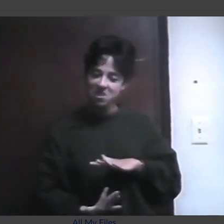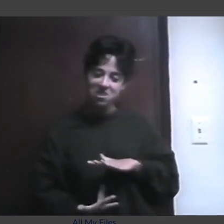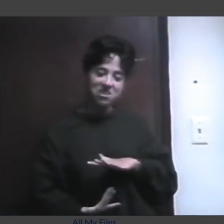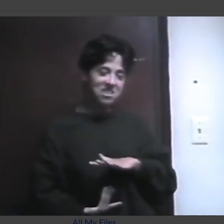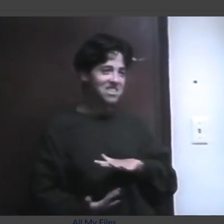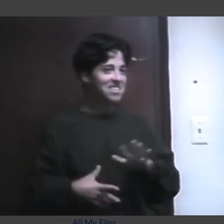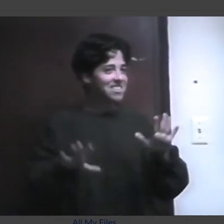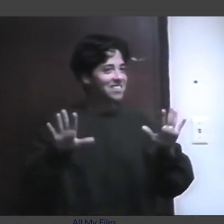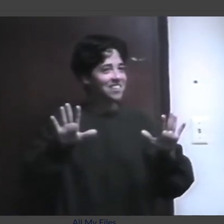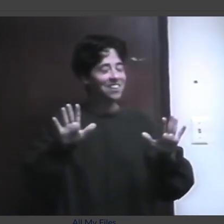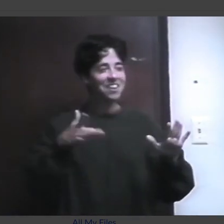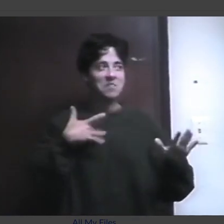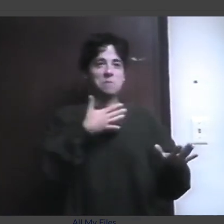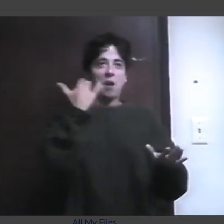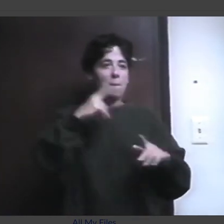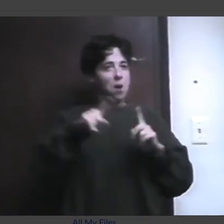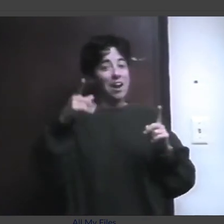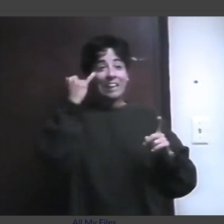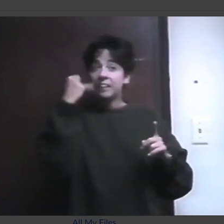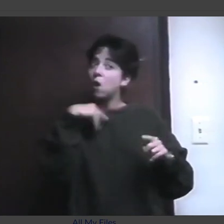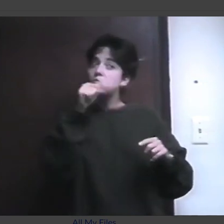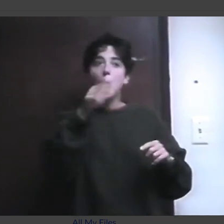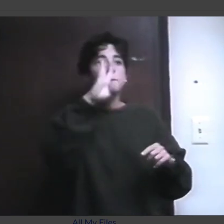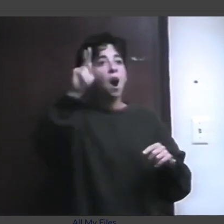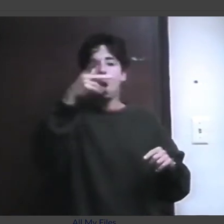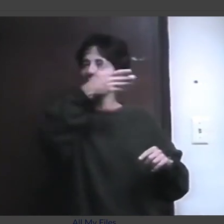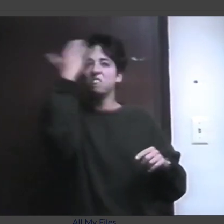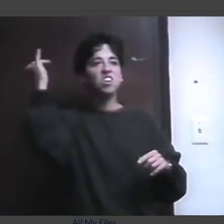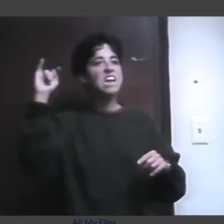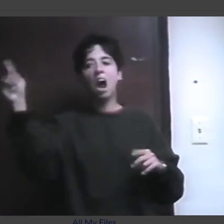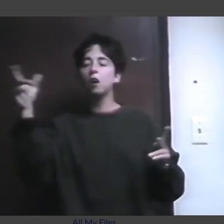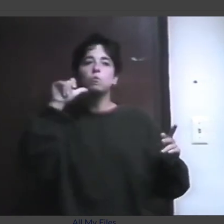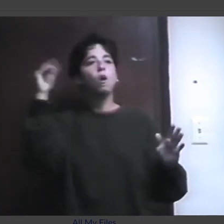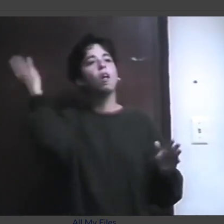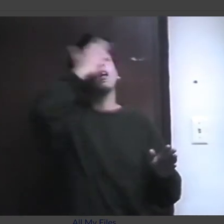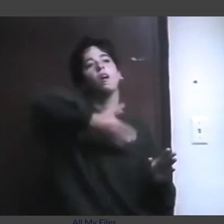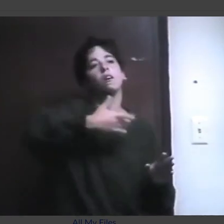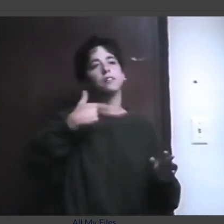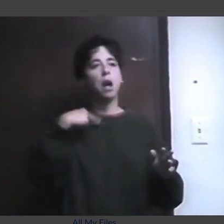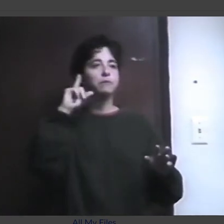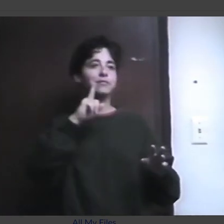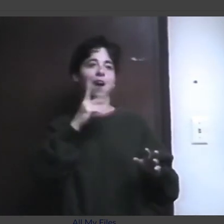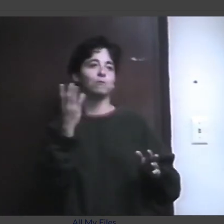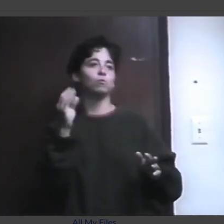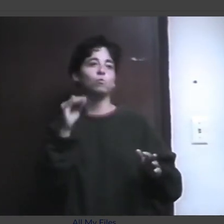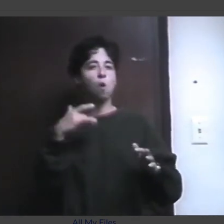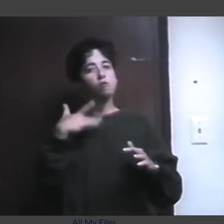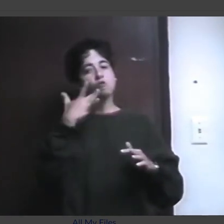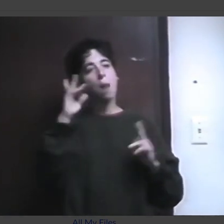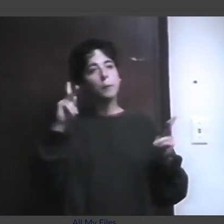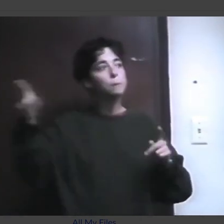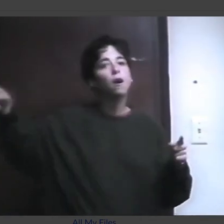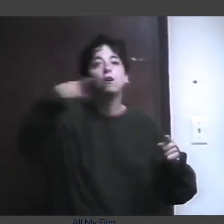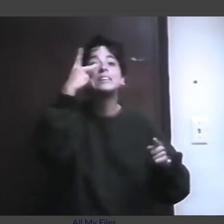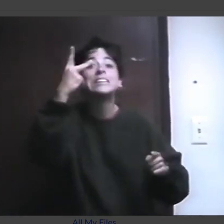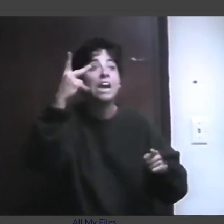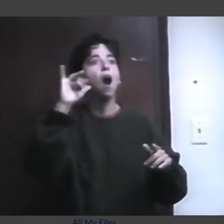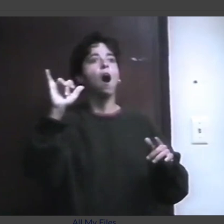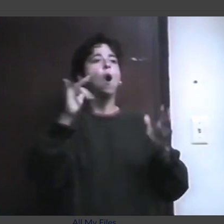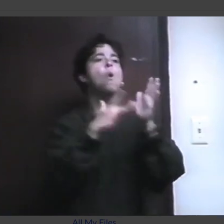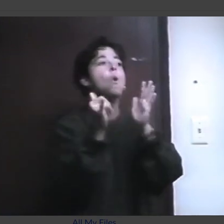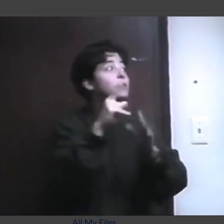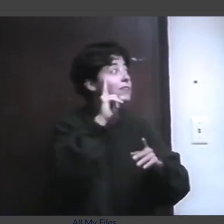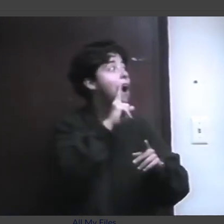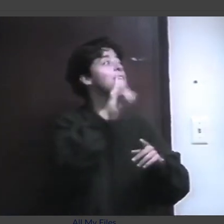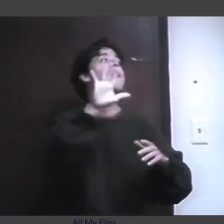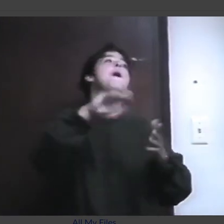And that was because my dad started using his voice. He was saying, "I'm deaf. Does anyone have a problem with that?" The people on the subway were